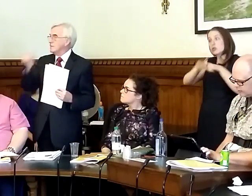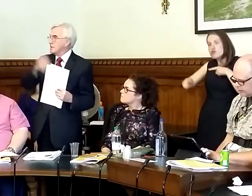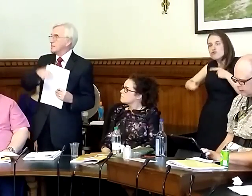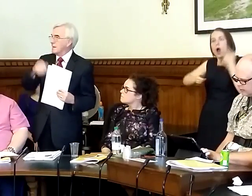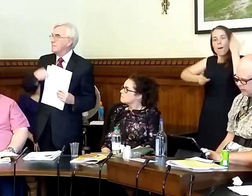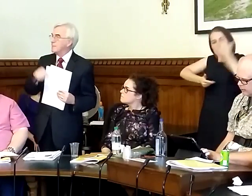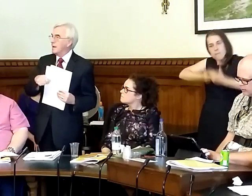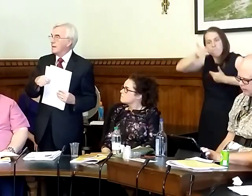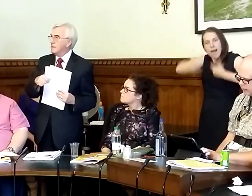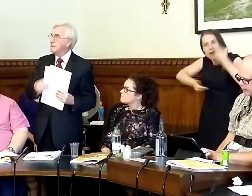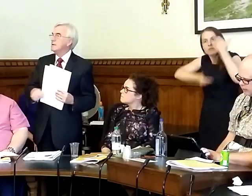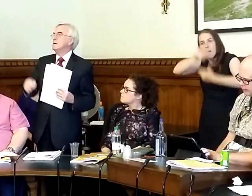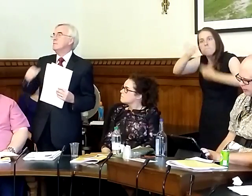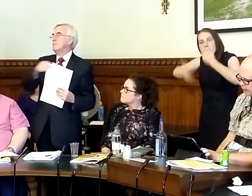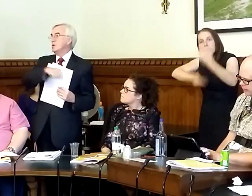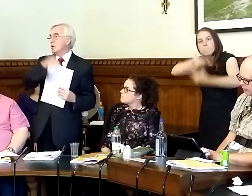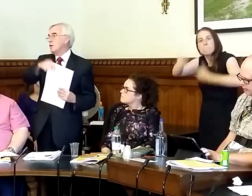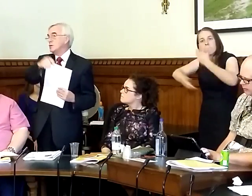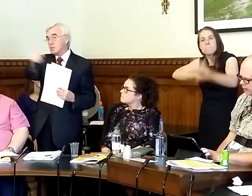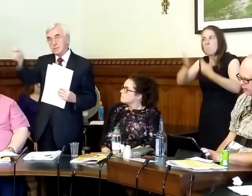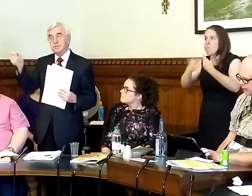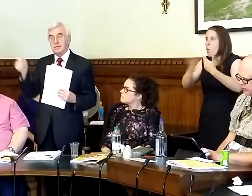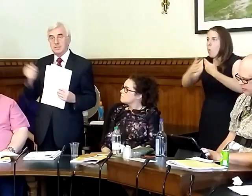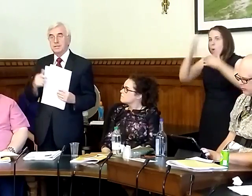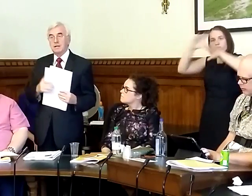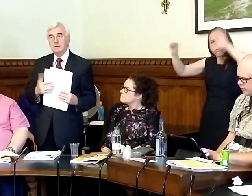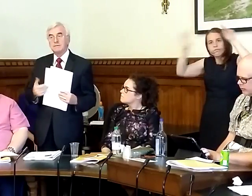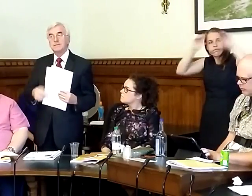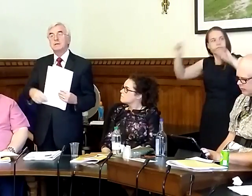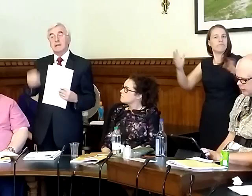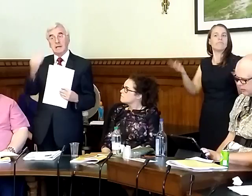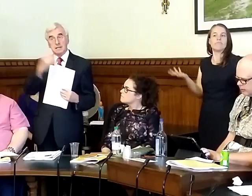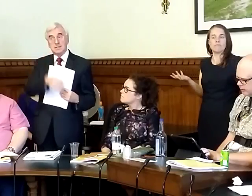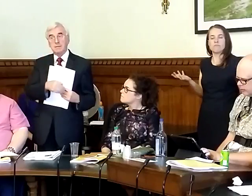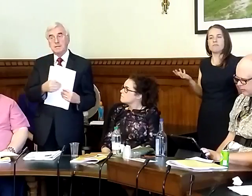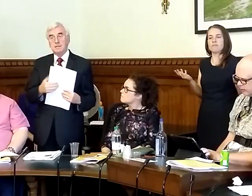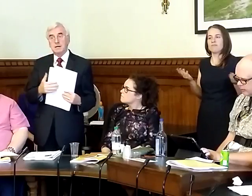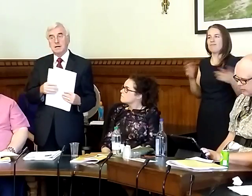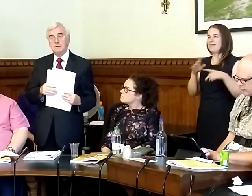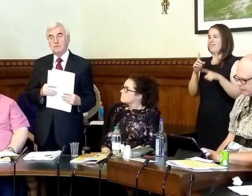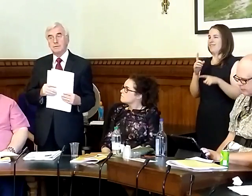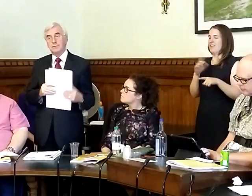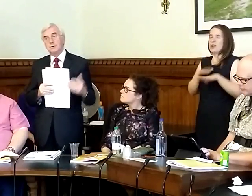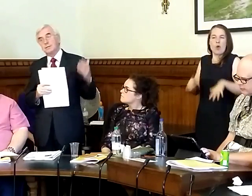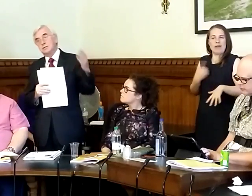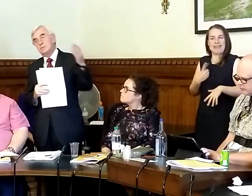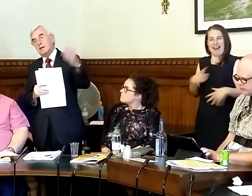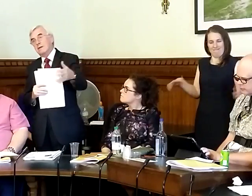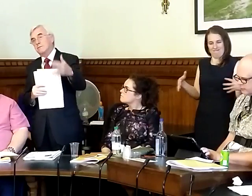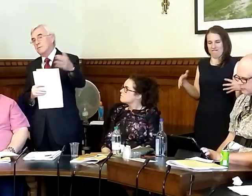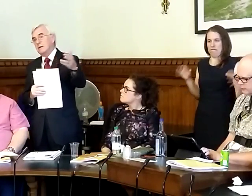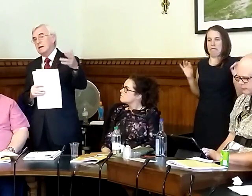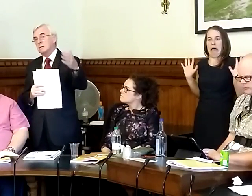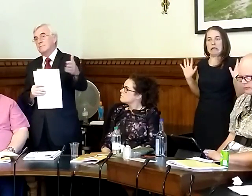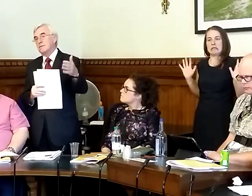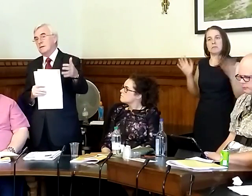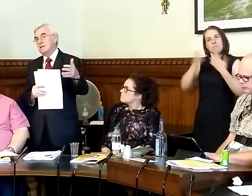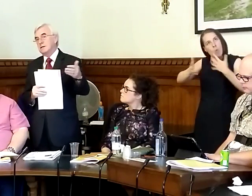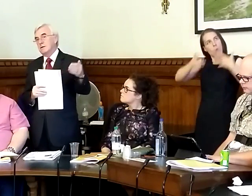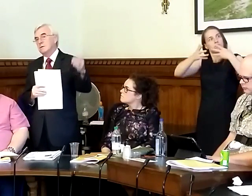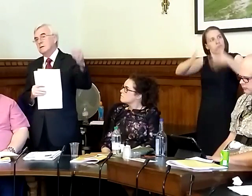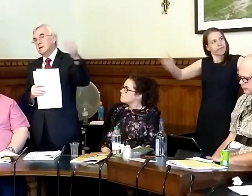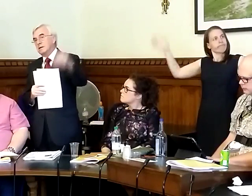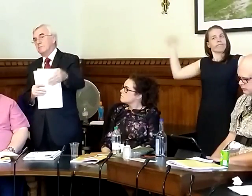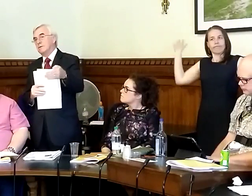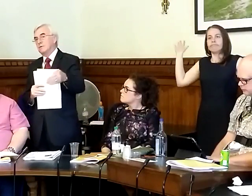if we can build the momentum of this campaign beyond just ourselves, deep into the heart of local authorities, and we have what we had a number